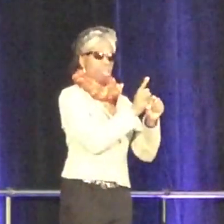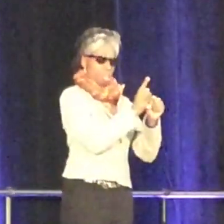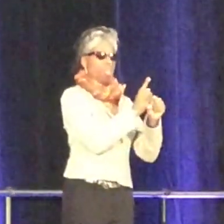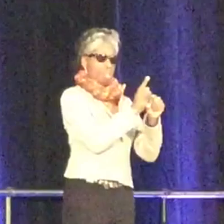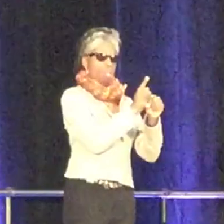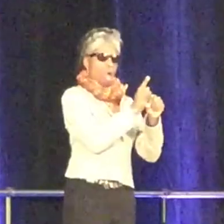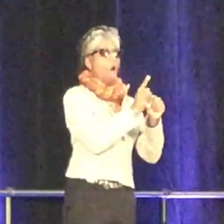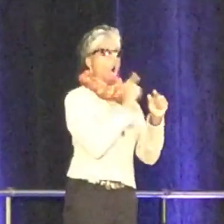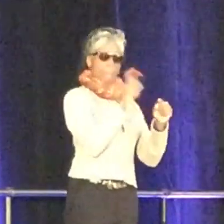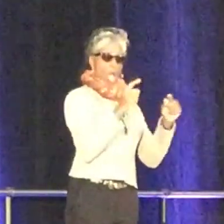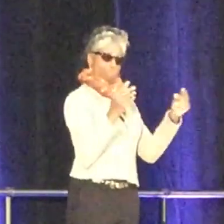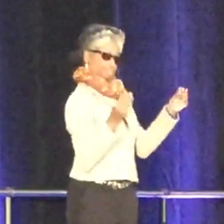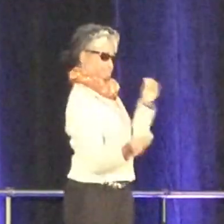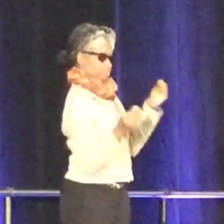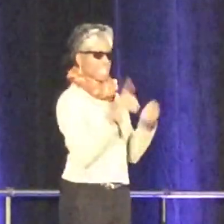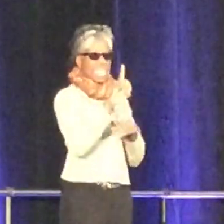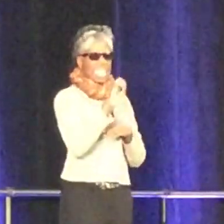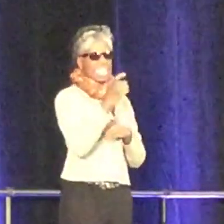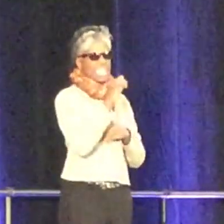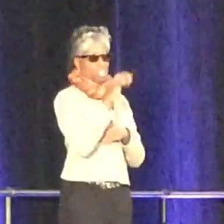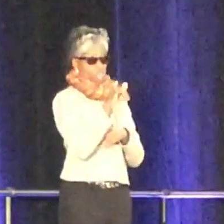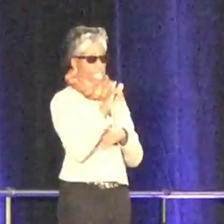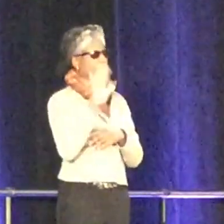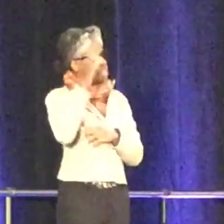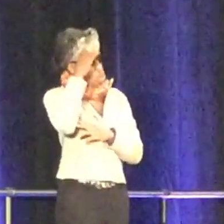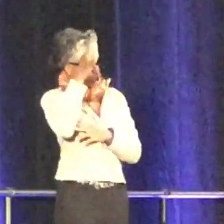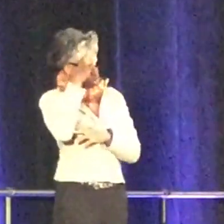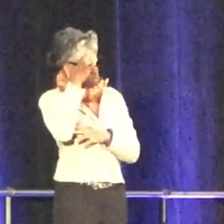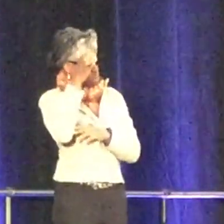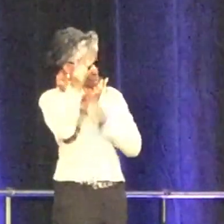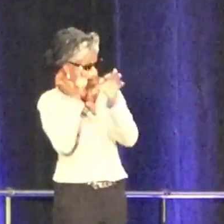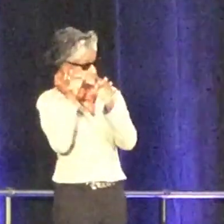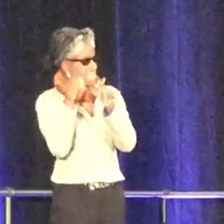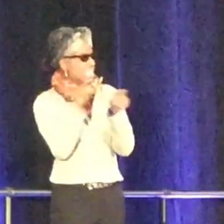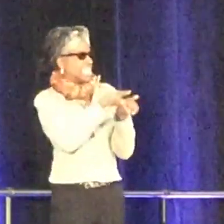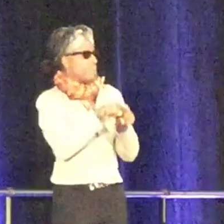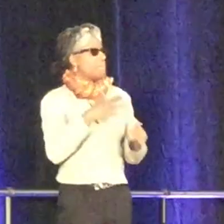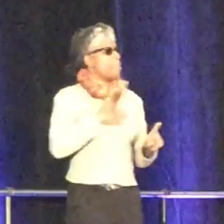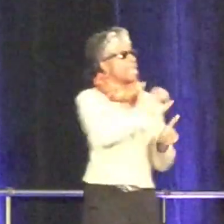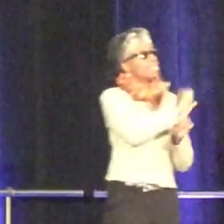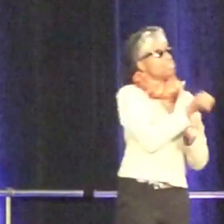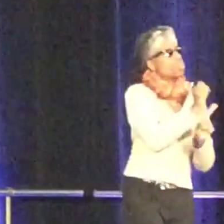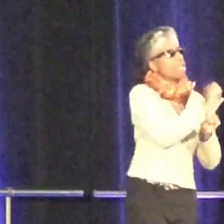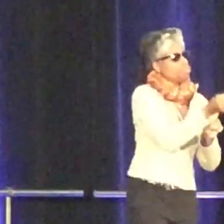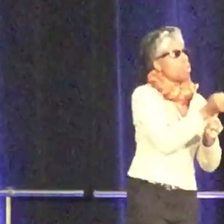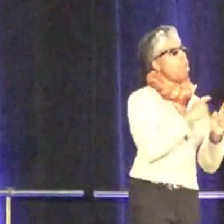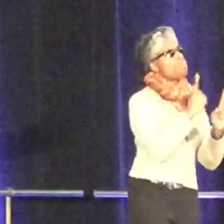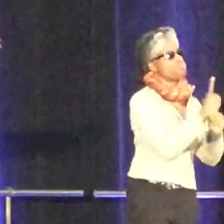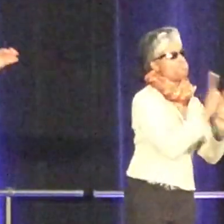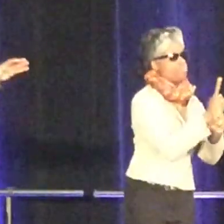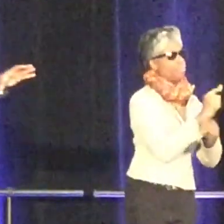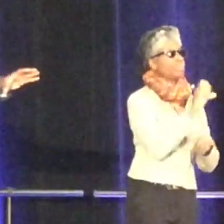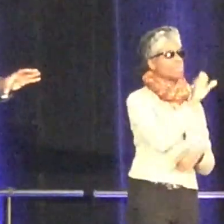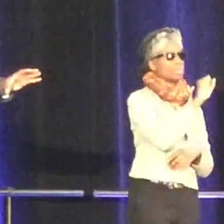my concept of situational appropriateness, which I'll define for you at the end of the day. It's the same thing. The difference is